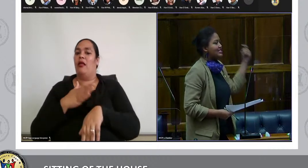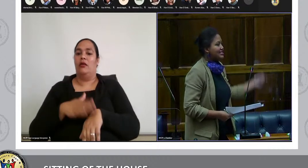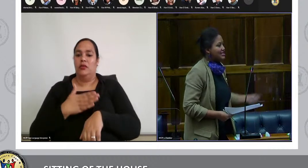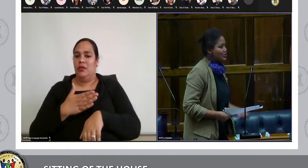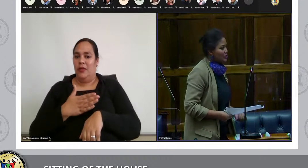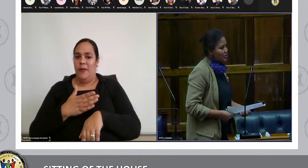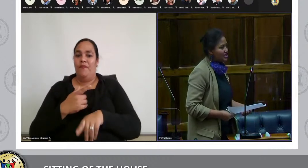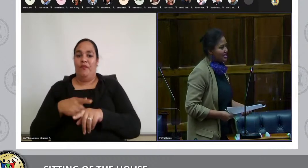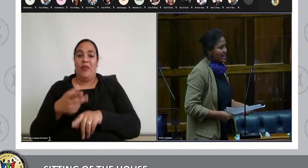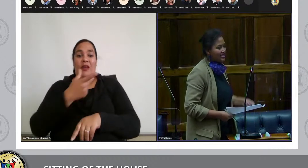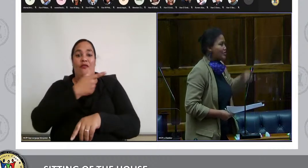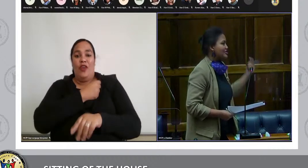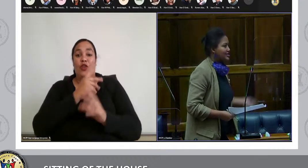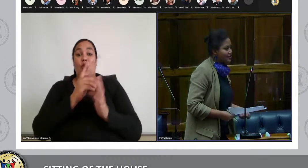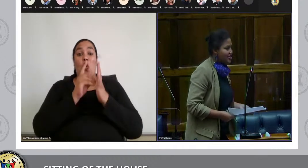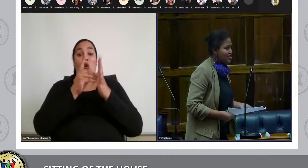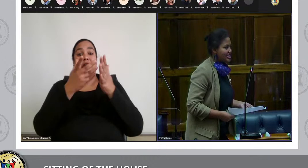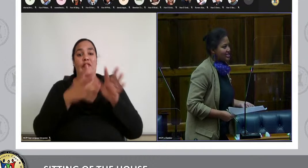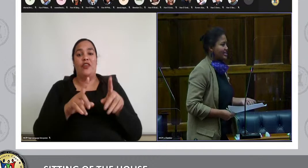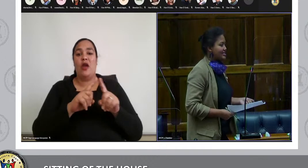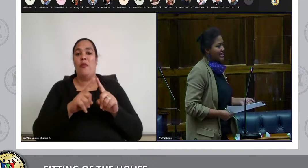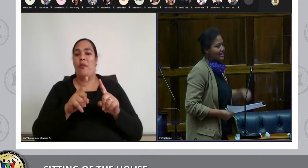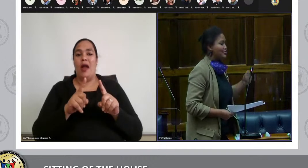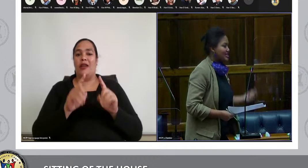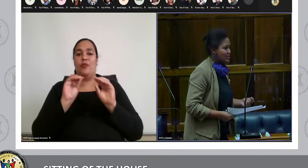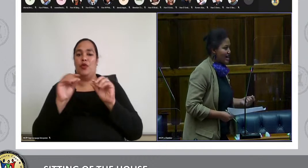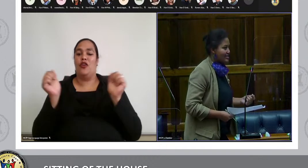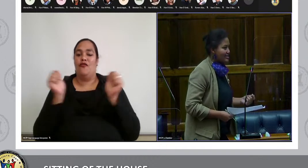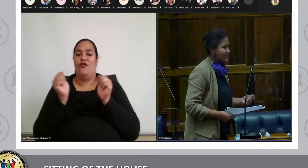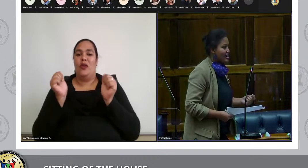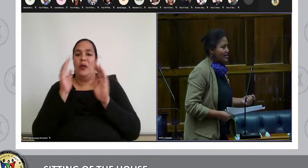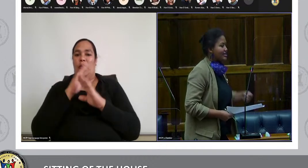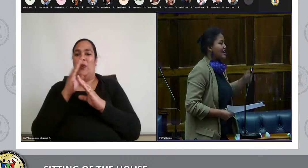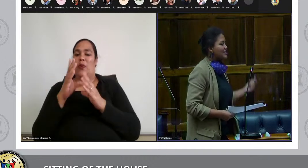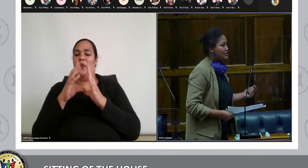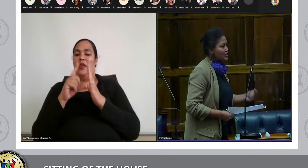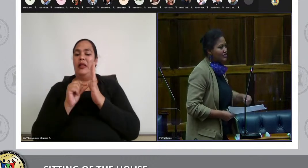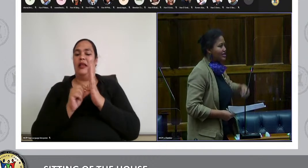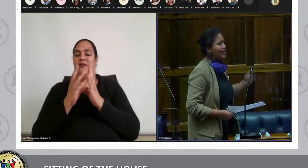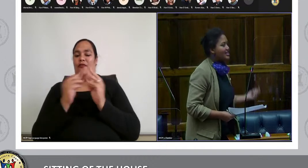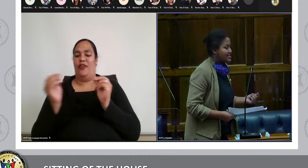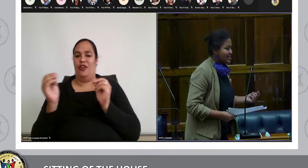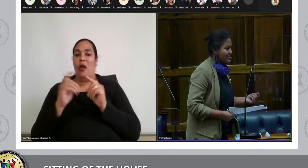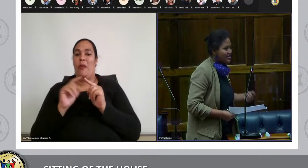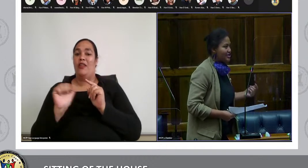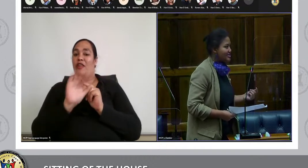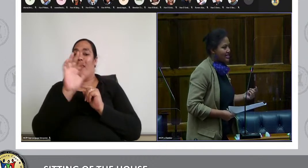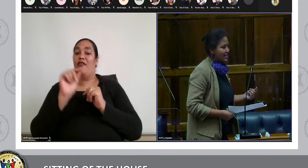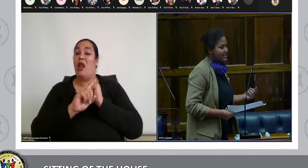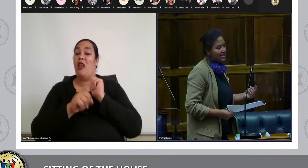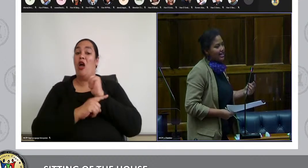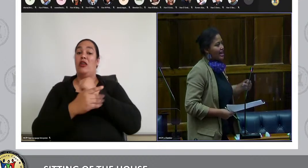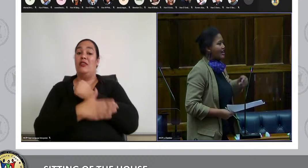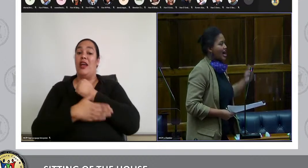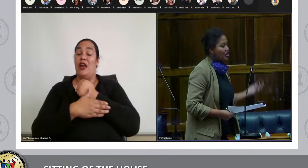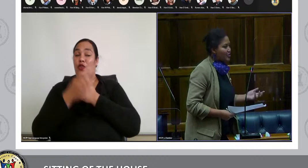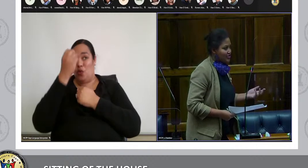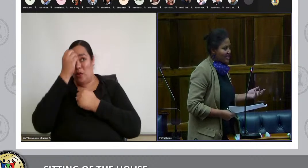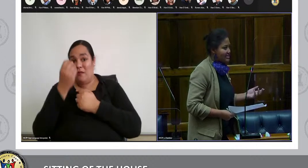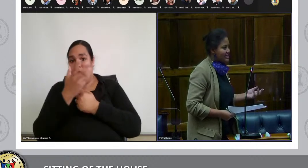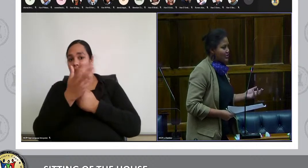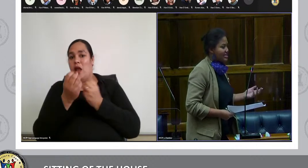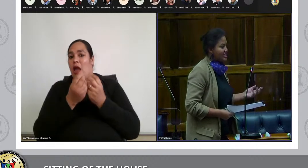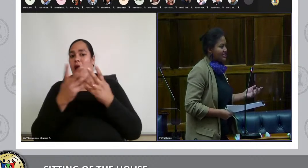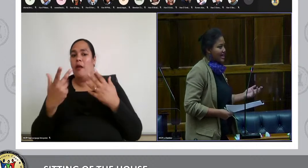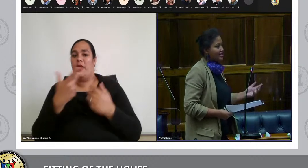the vaccines were ordered and they were not refrigerated and were expired. South Africa was one of the last countries to indicate how